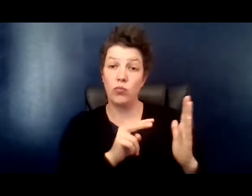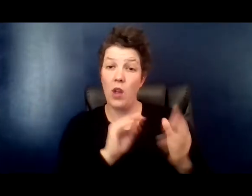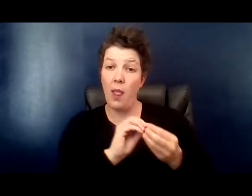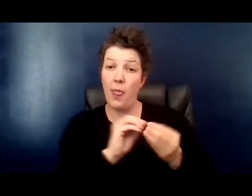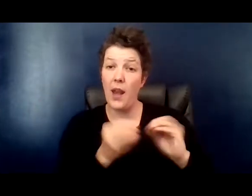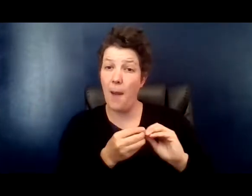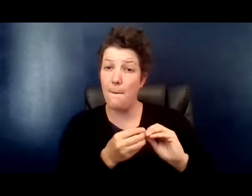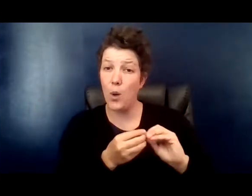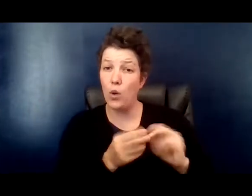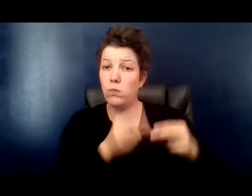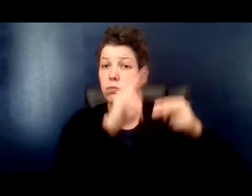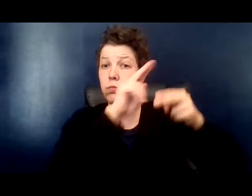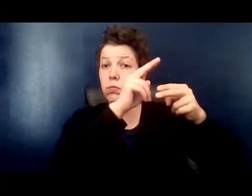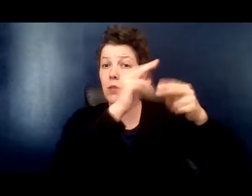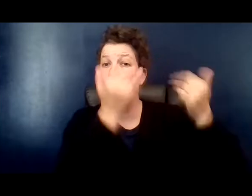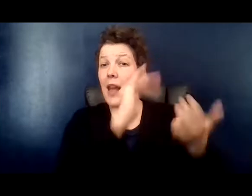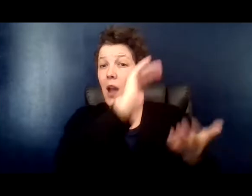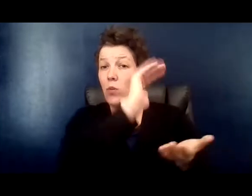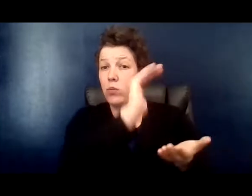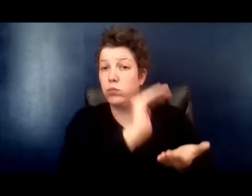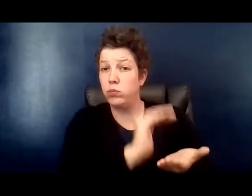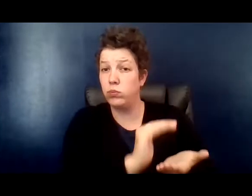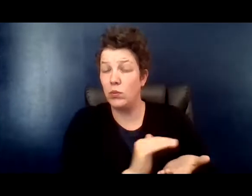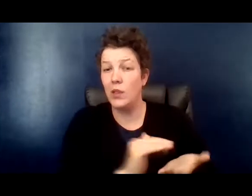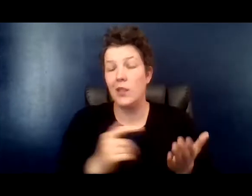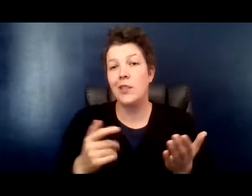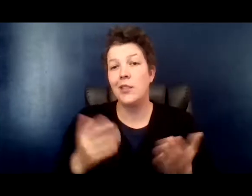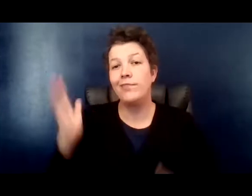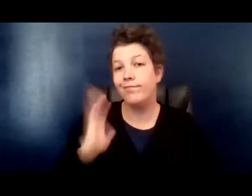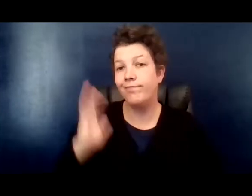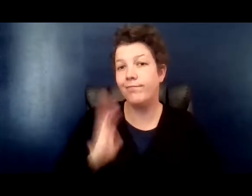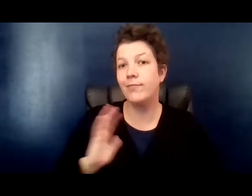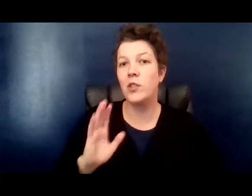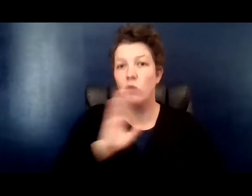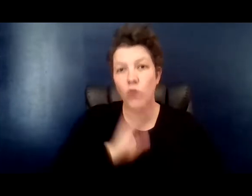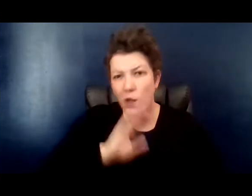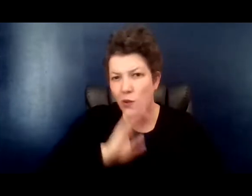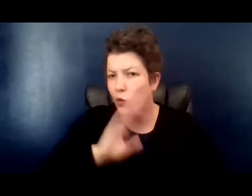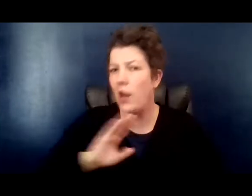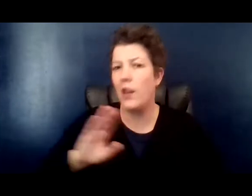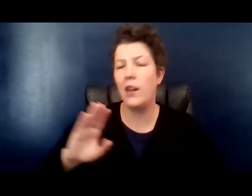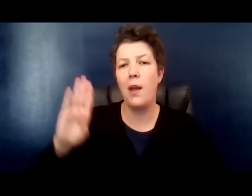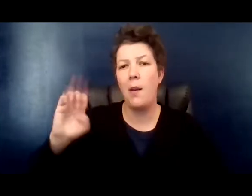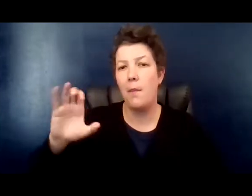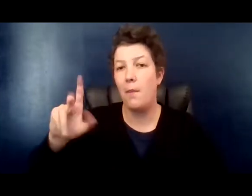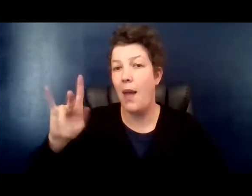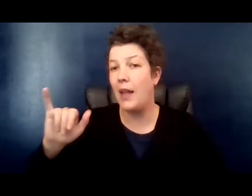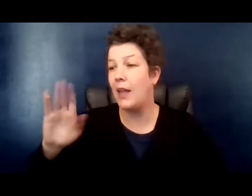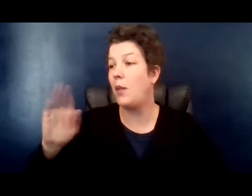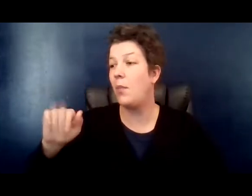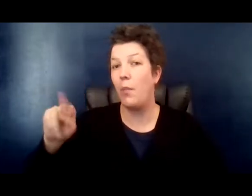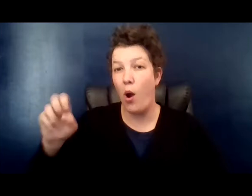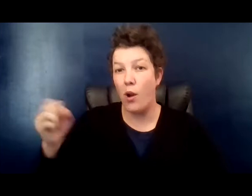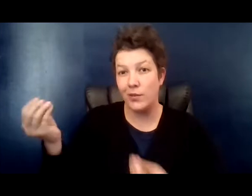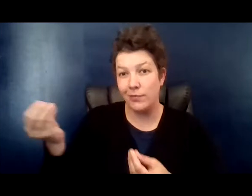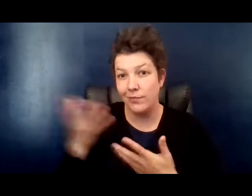sometimes frustrating. Becky will send me an email every day, or we'll talk on the phone numerous times a day on what the numbers look like today. We've